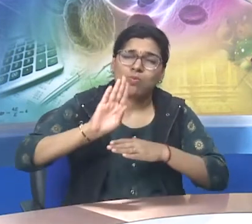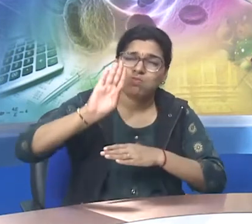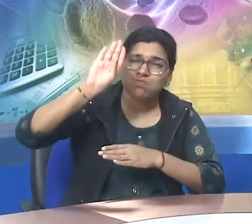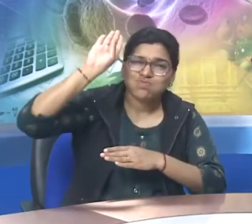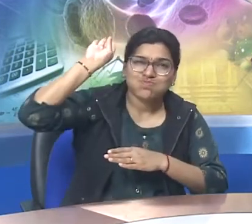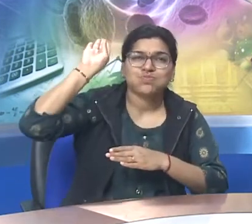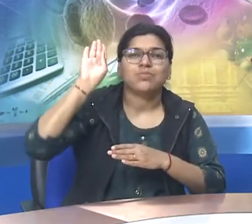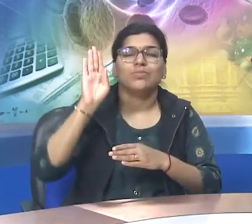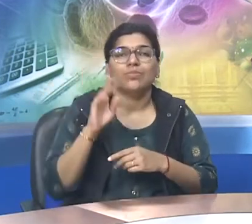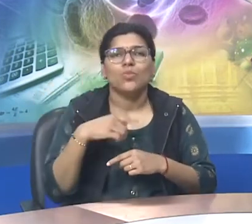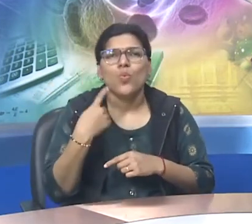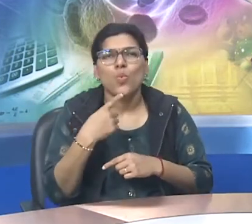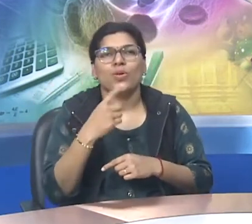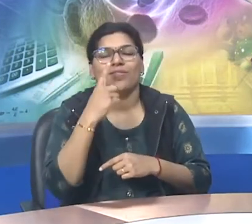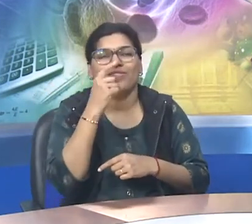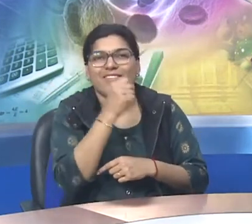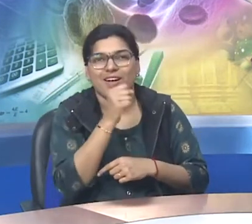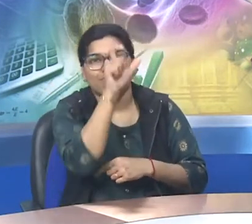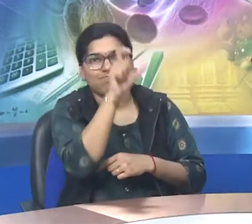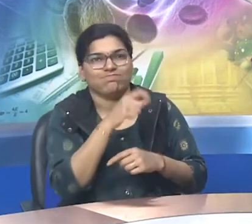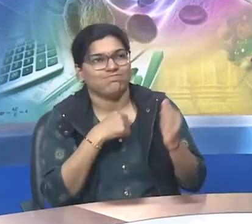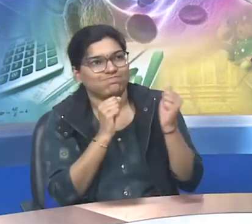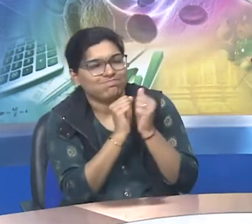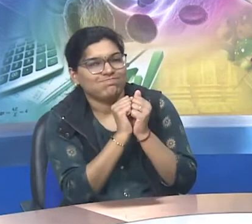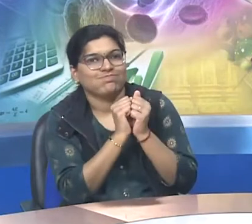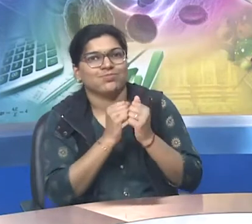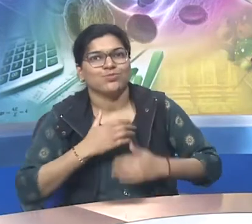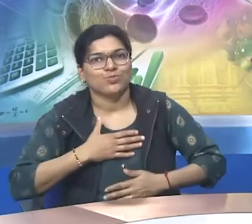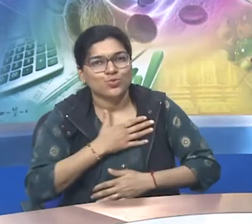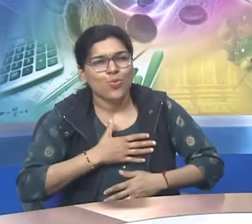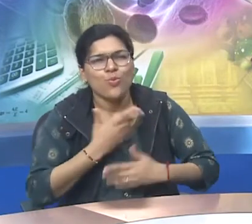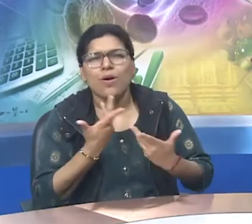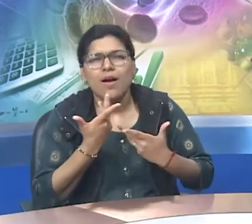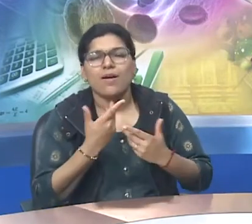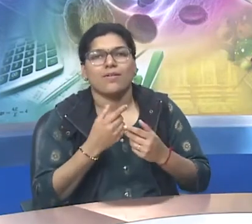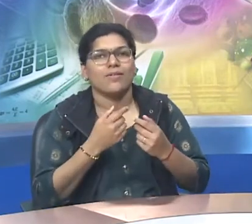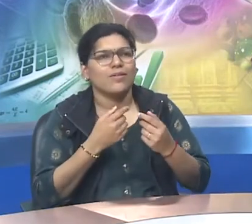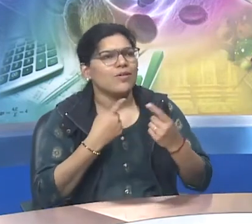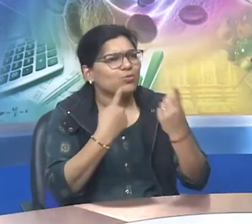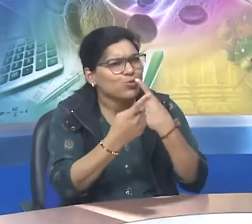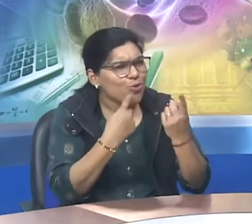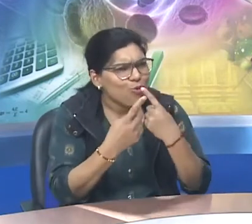Though she had enjoyed the love in her past life,